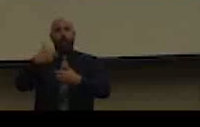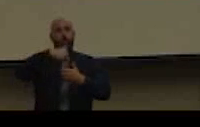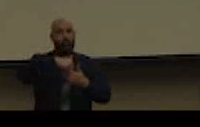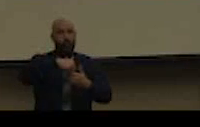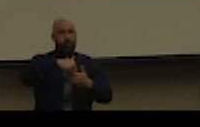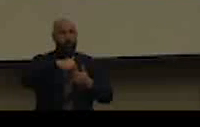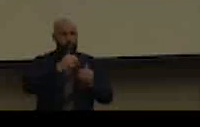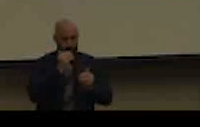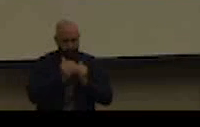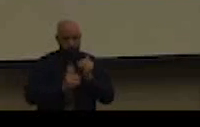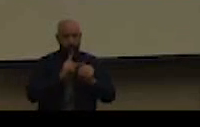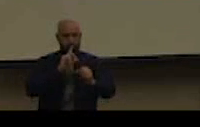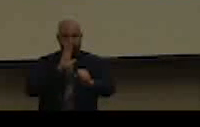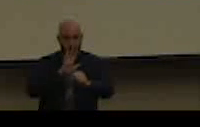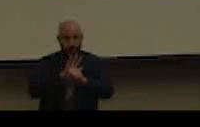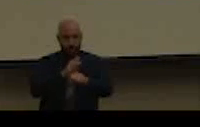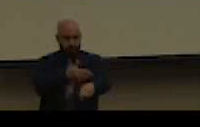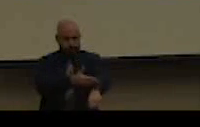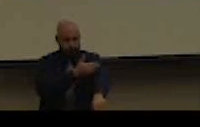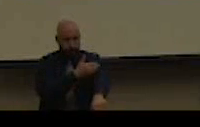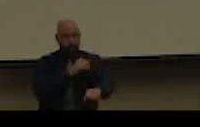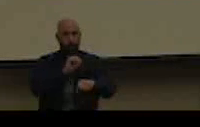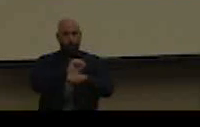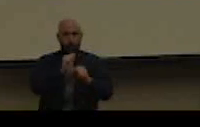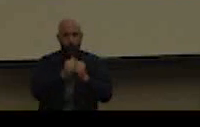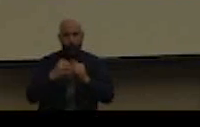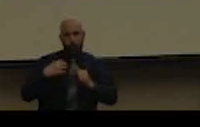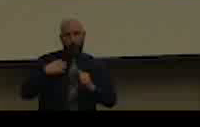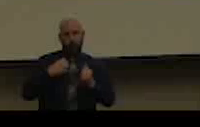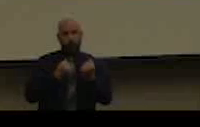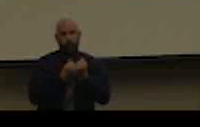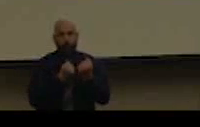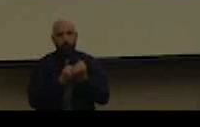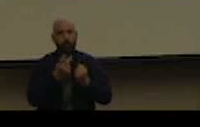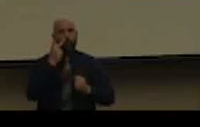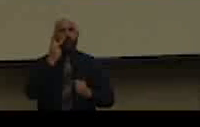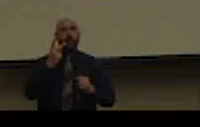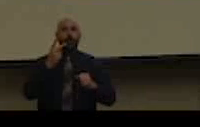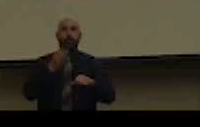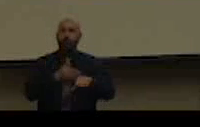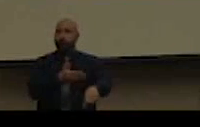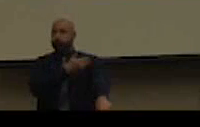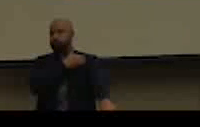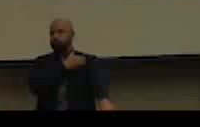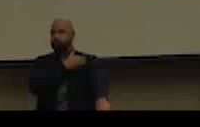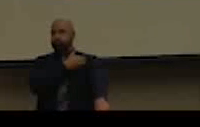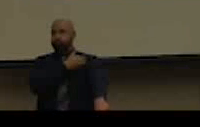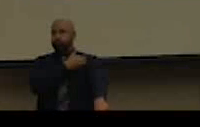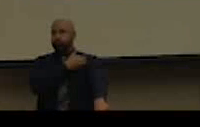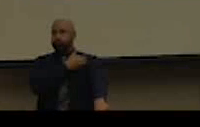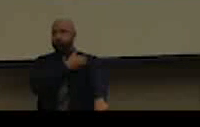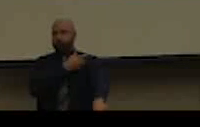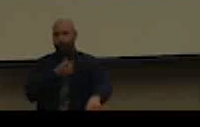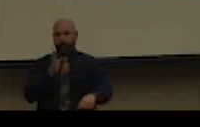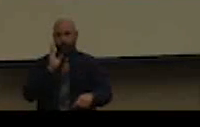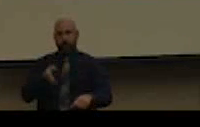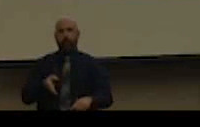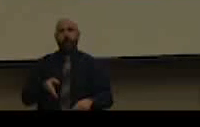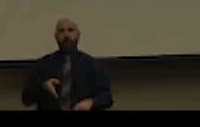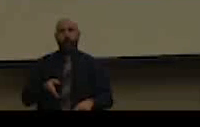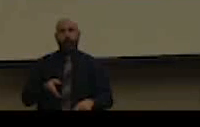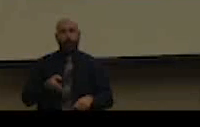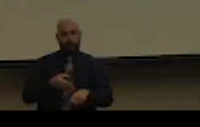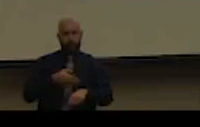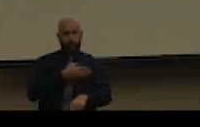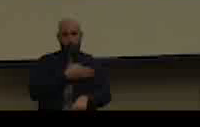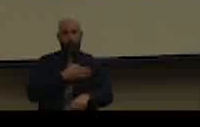coaches and supports, we saw significant difference in the likelihood that they were going to improve. Which I mentioned here, I